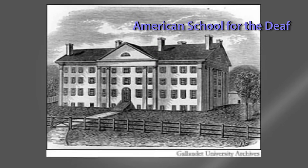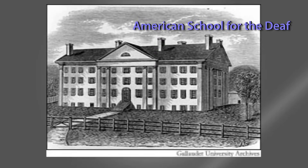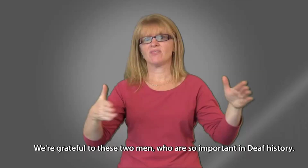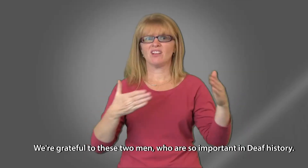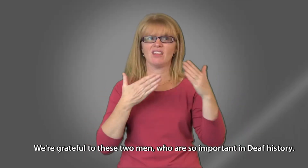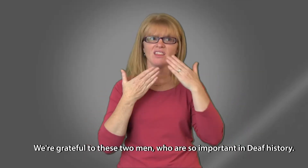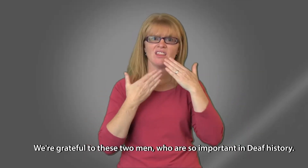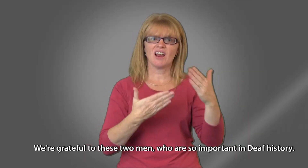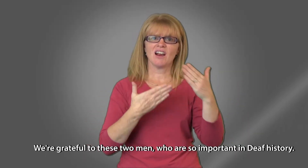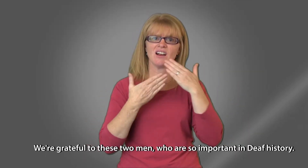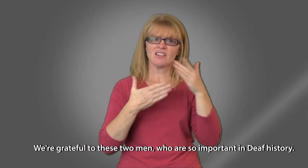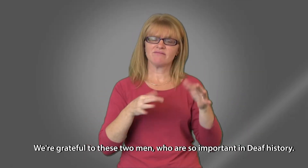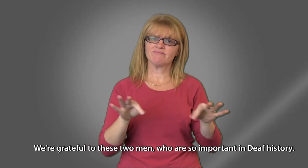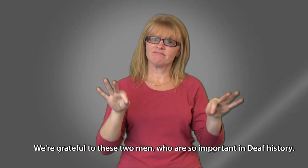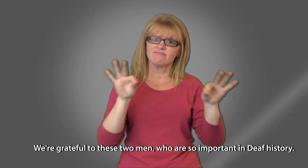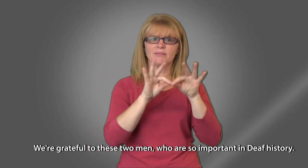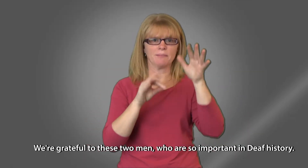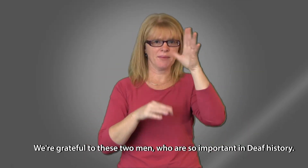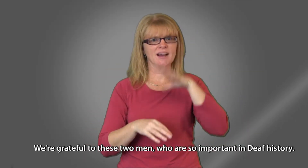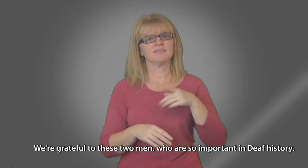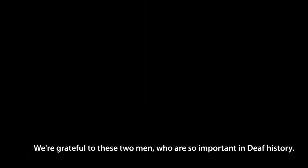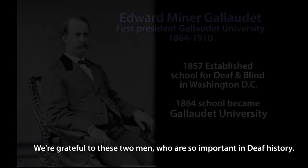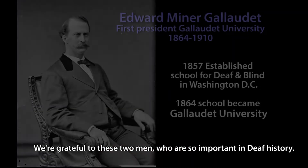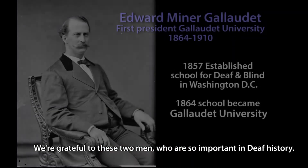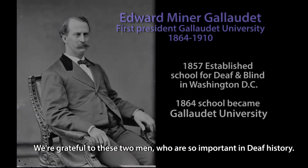We're grateful to these two men who were so important in Deaf history.